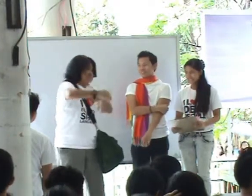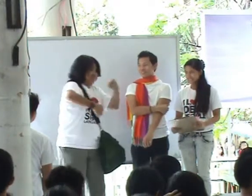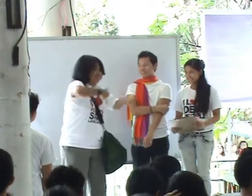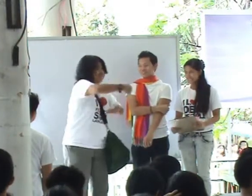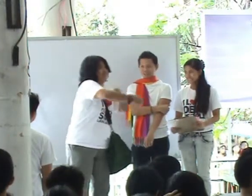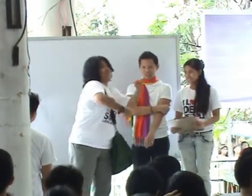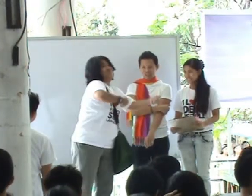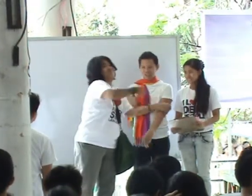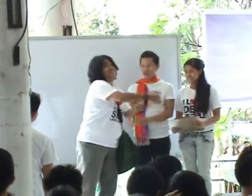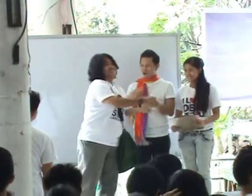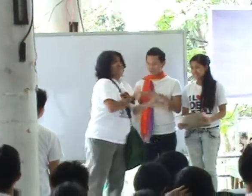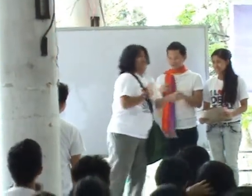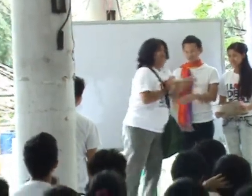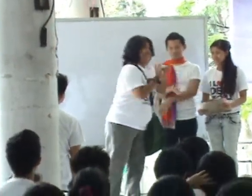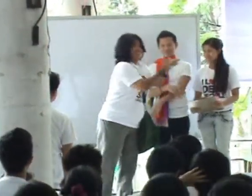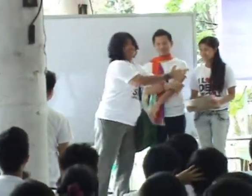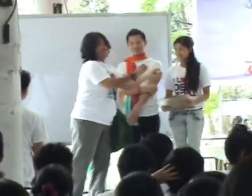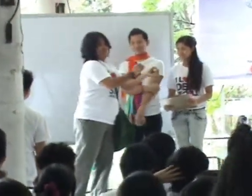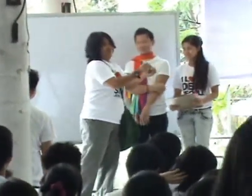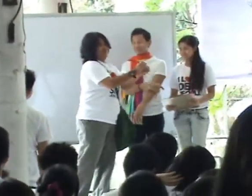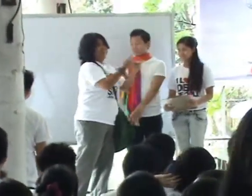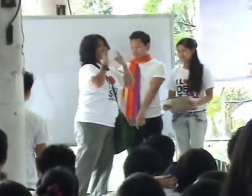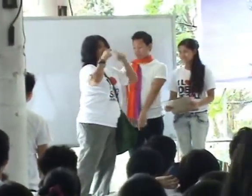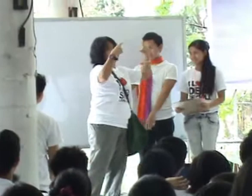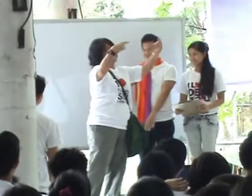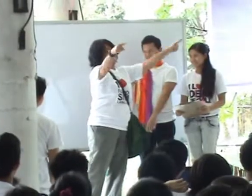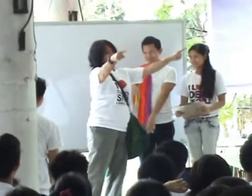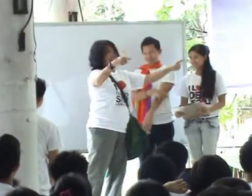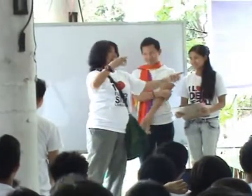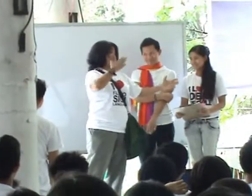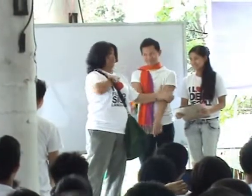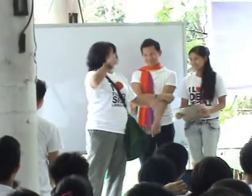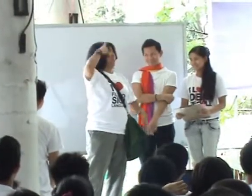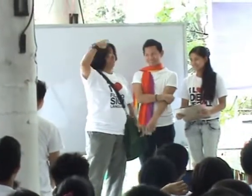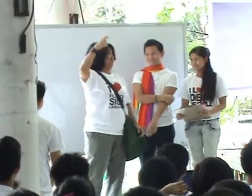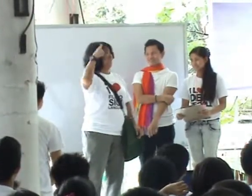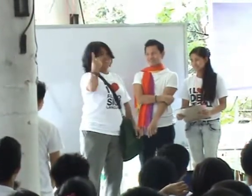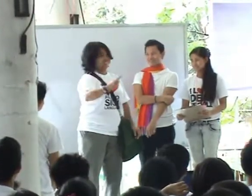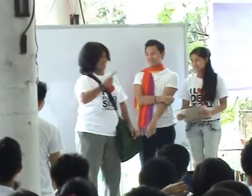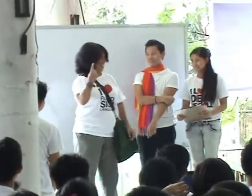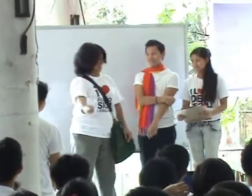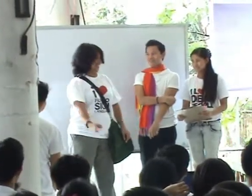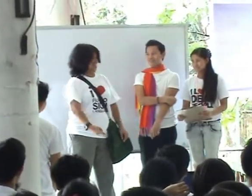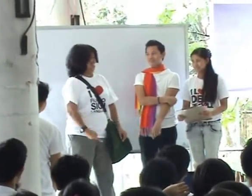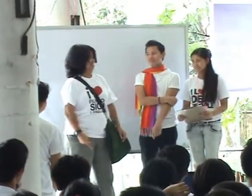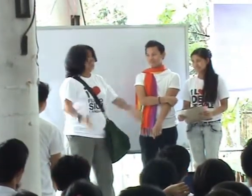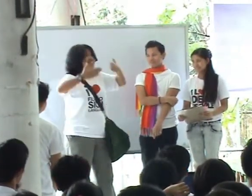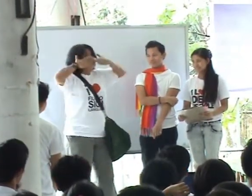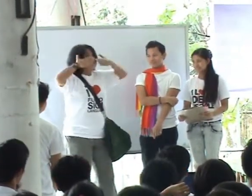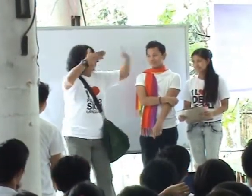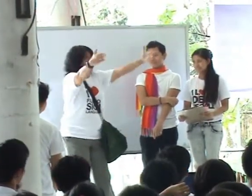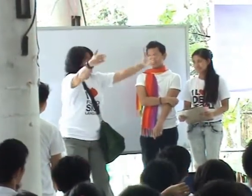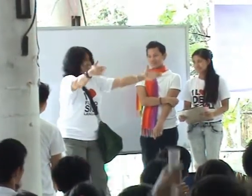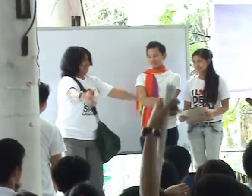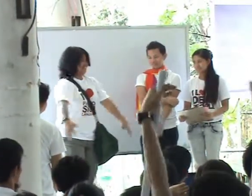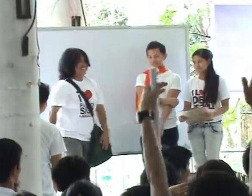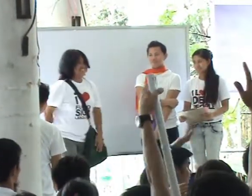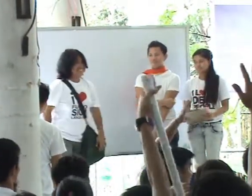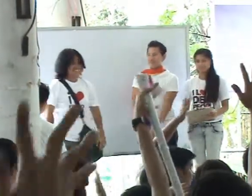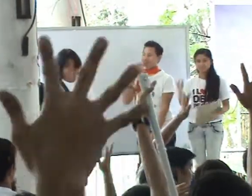other organizations. So maraming salamat sa pag-suporta rin ninyo. So this is really a dream come true. Maraming salamat